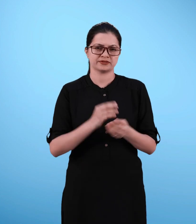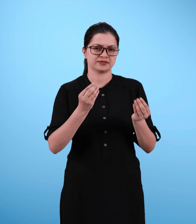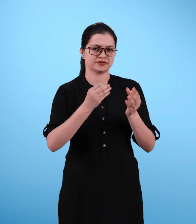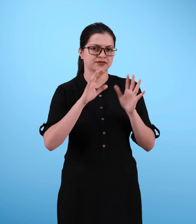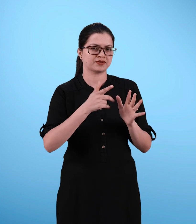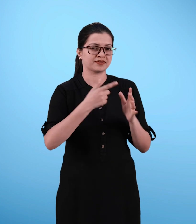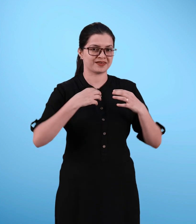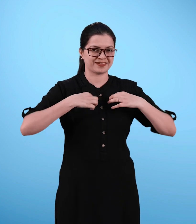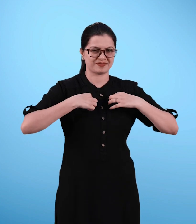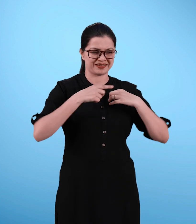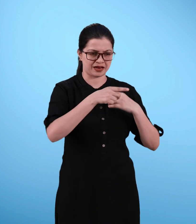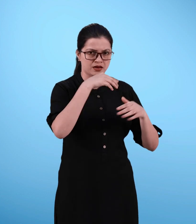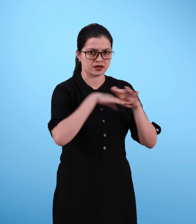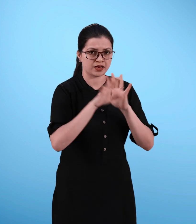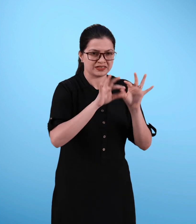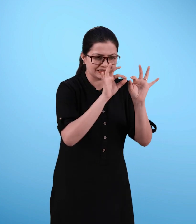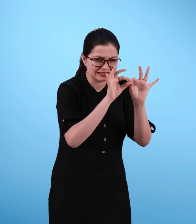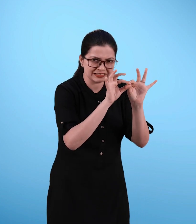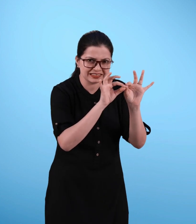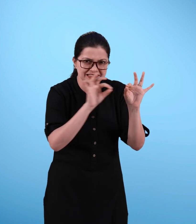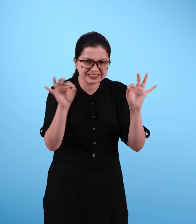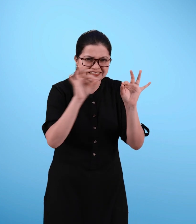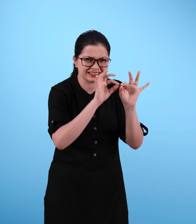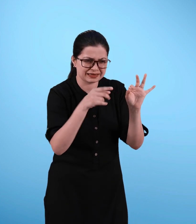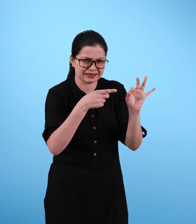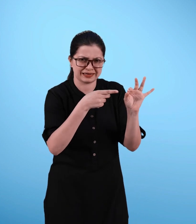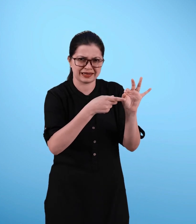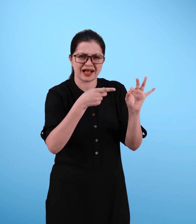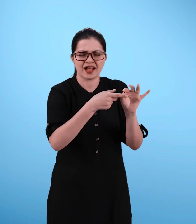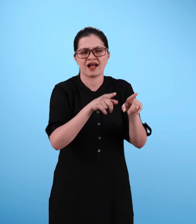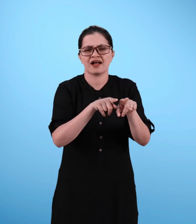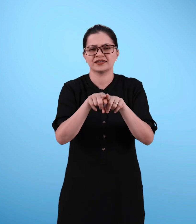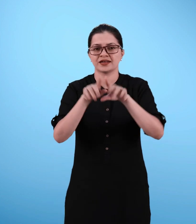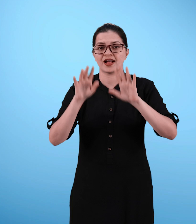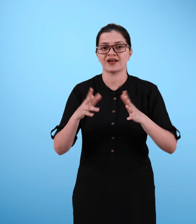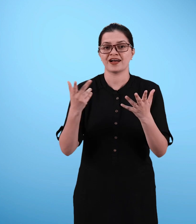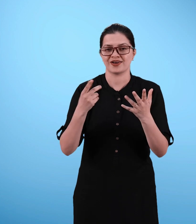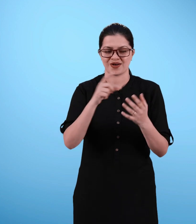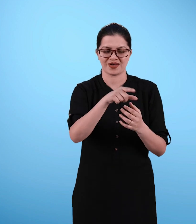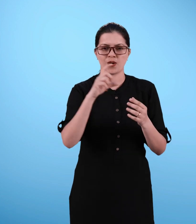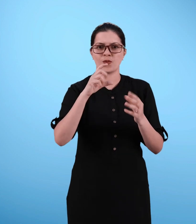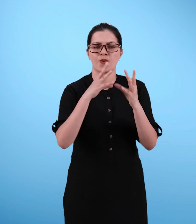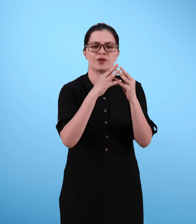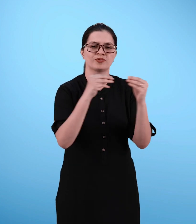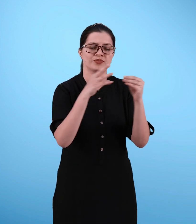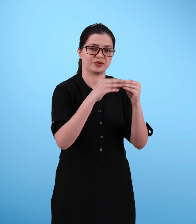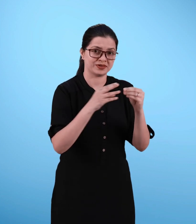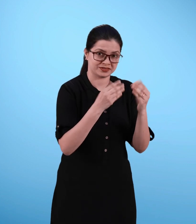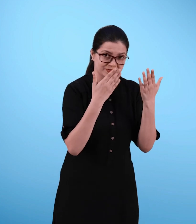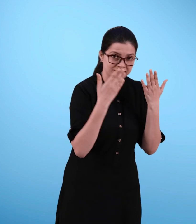The fibers of some fabrics such as cotton, jute, silk and wool are obtained